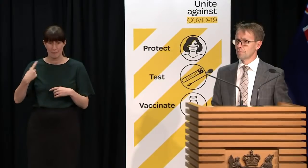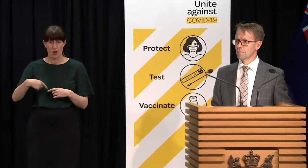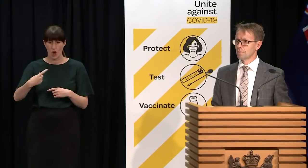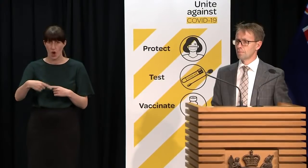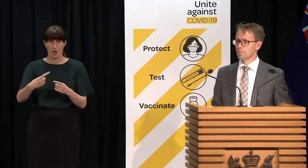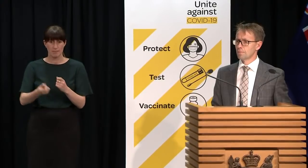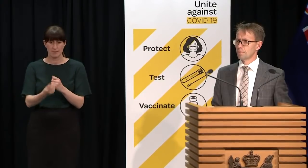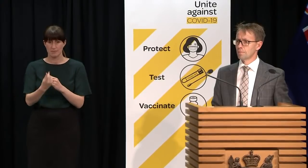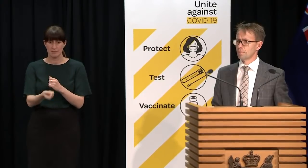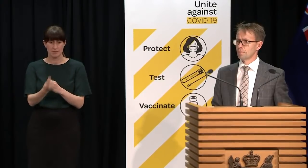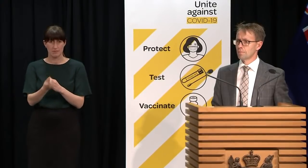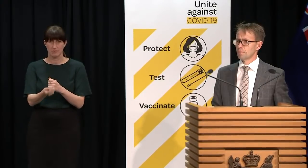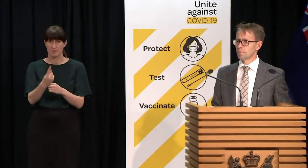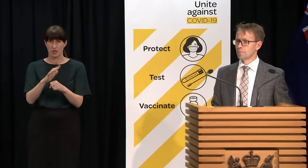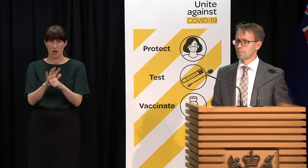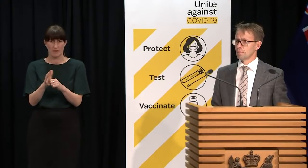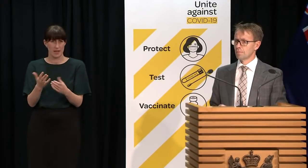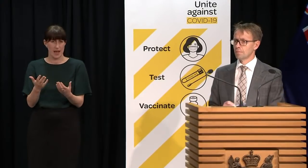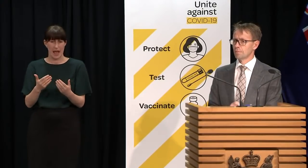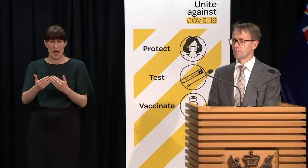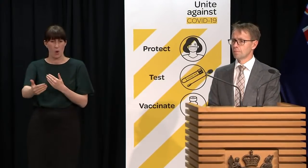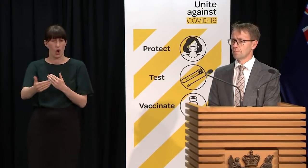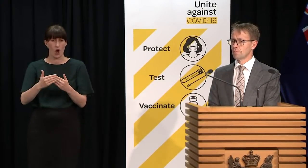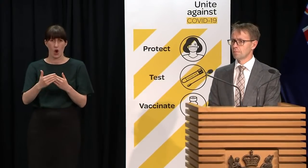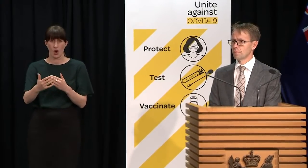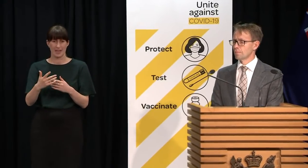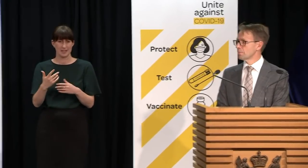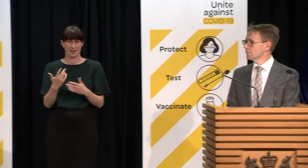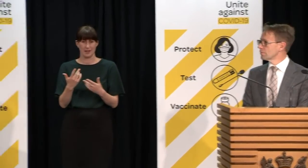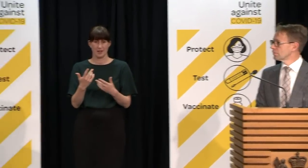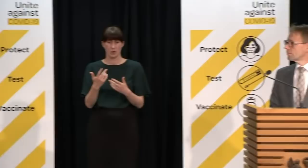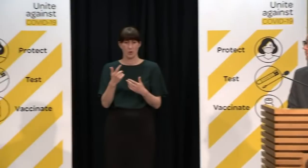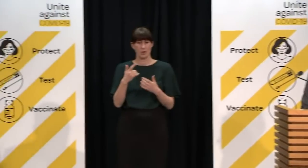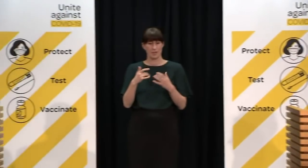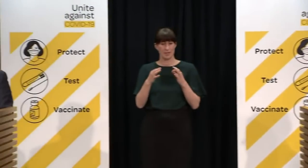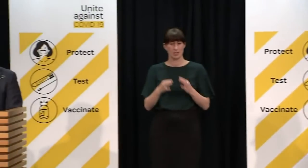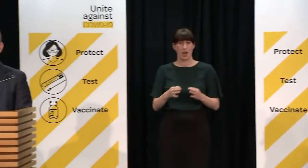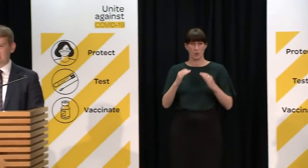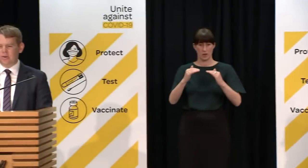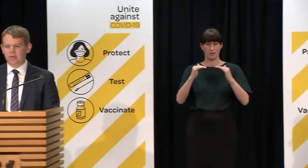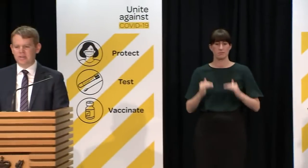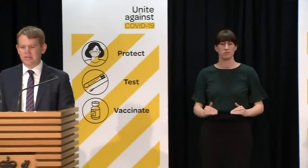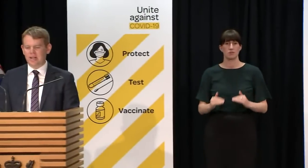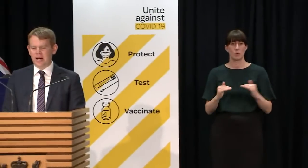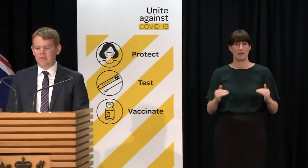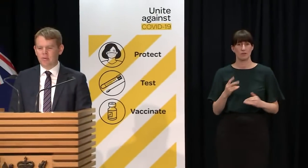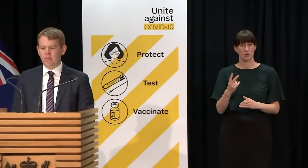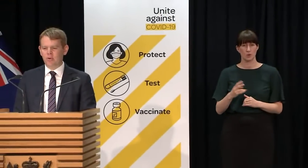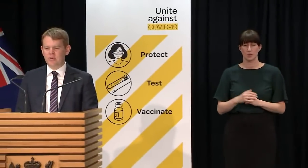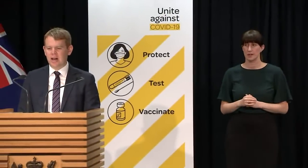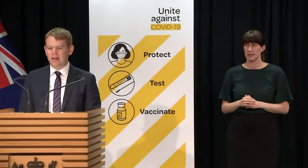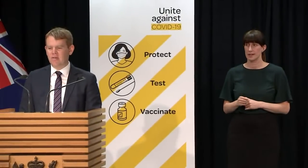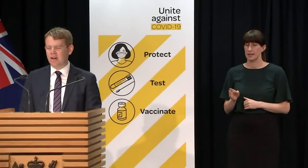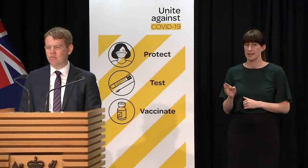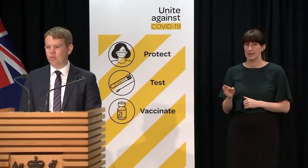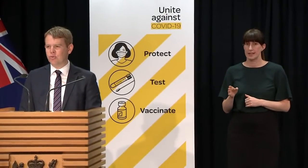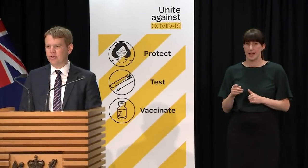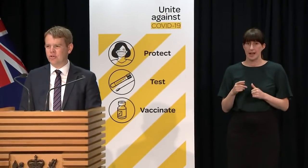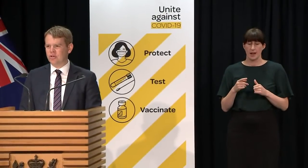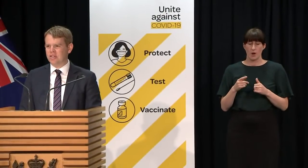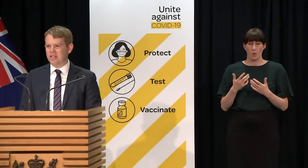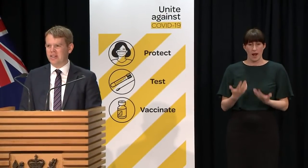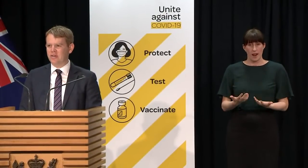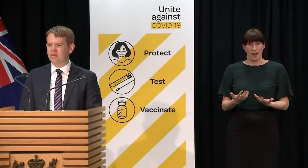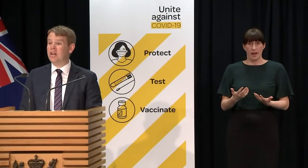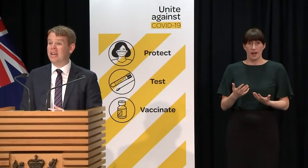for a long, you know, until you get those high vaccination thresholds? Look, I guess my observation there was everyone wants hard and fast rules